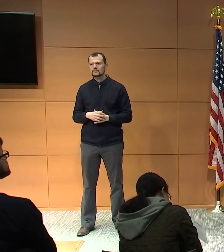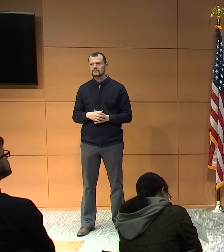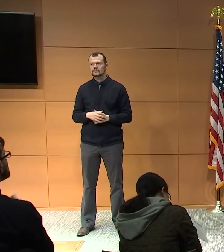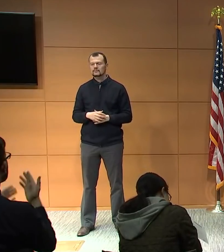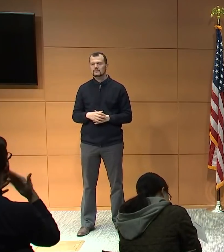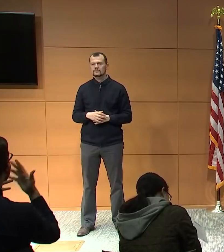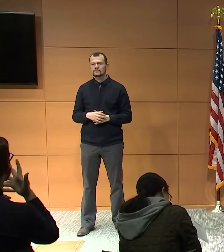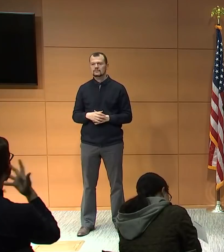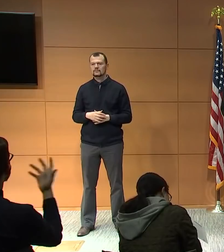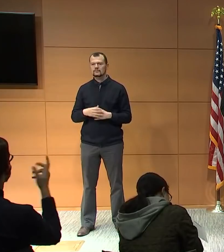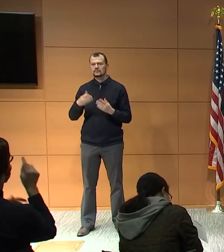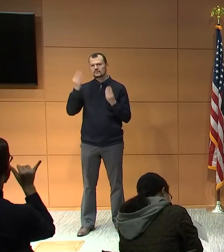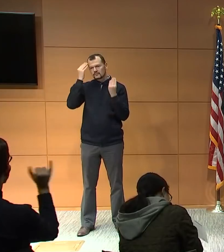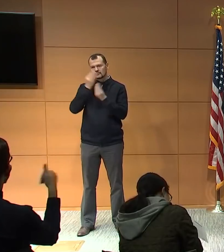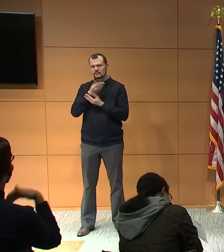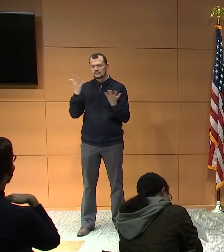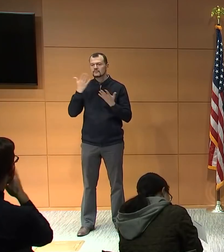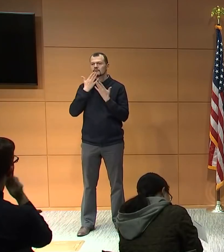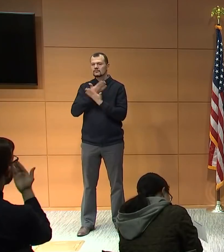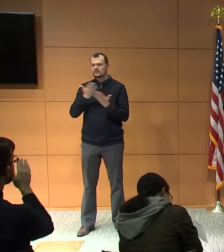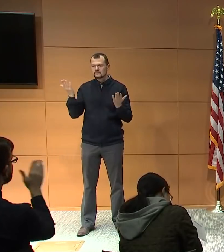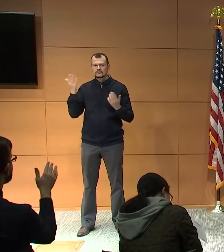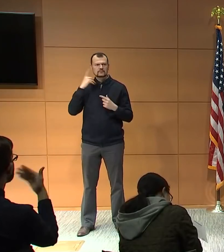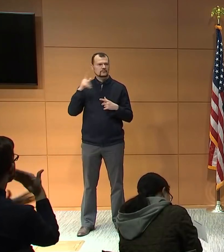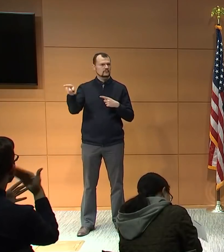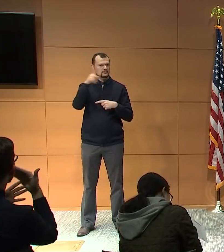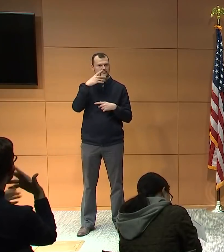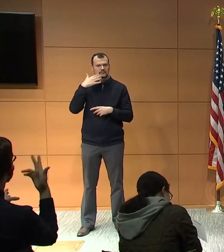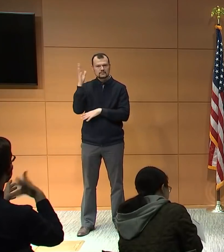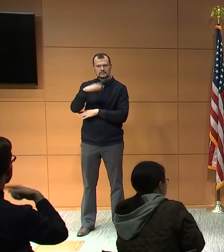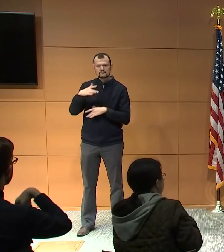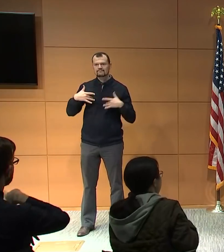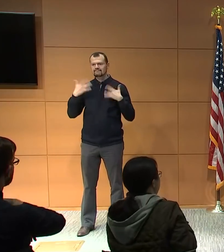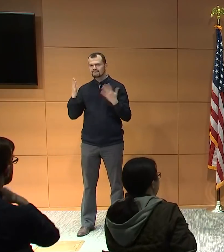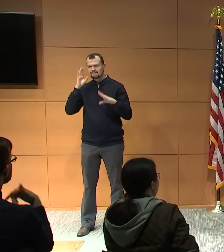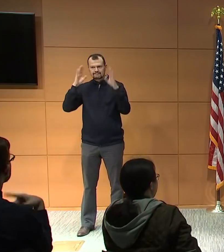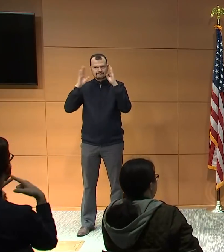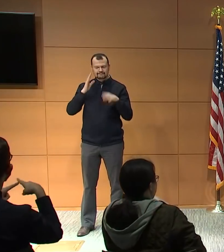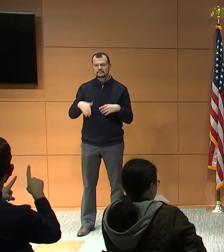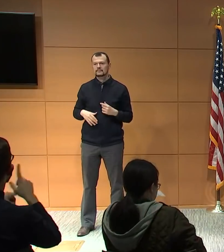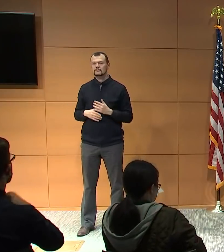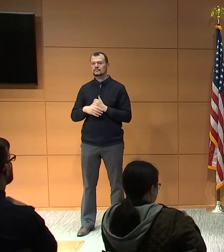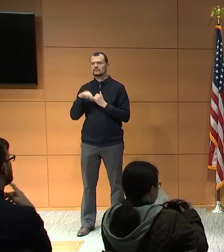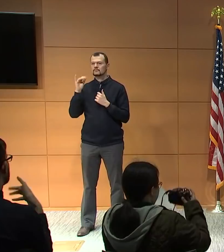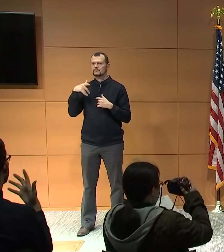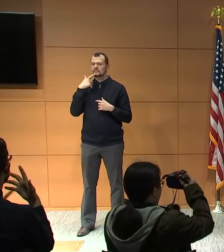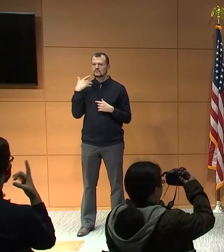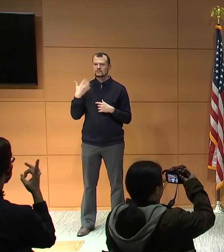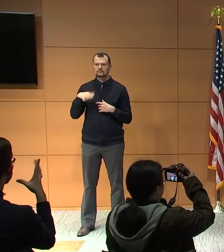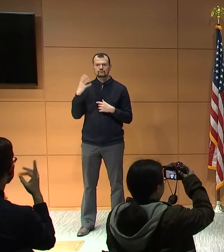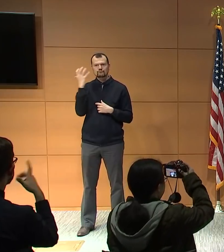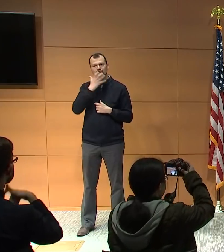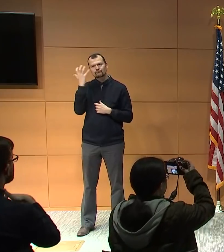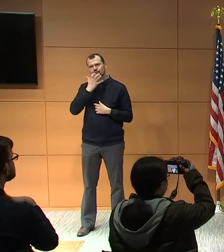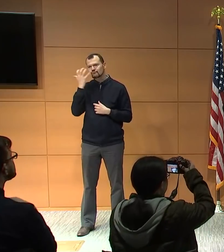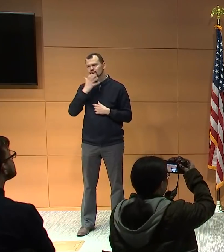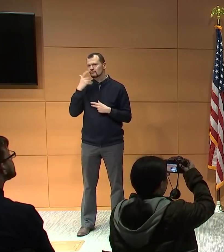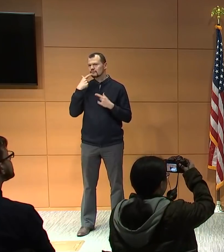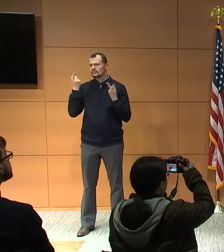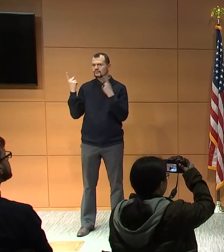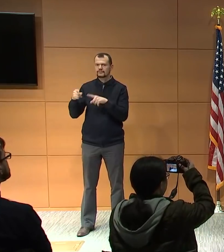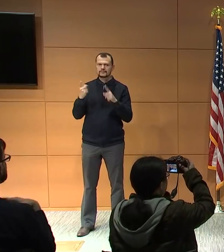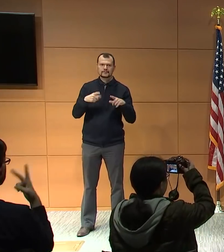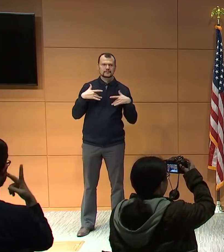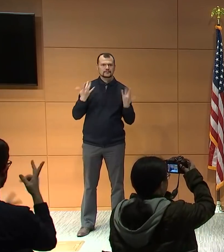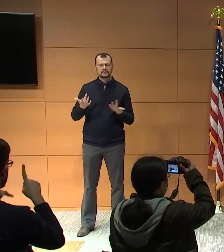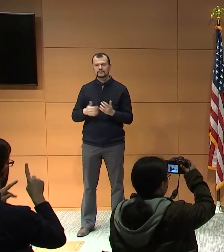Thank you very much, Tony, and good evening. Thank you all for joining us during these trying times. As you can see by the people